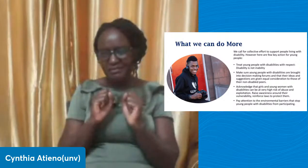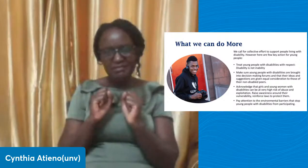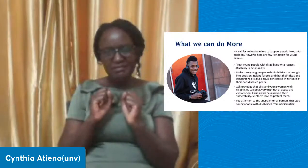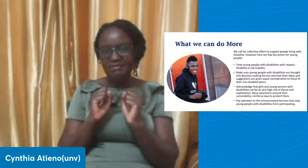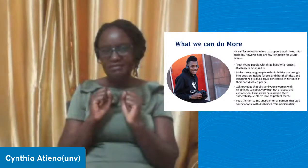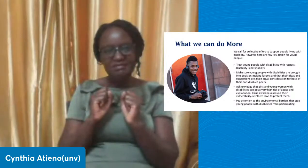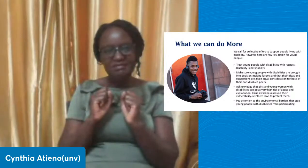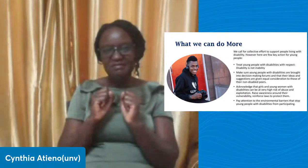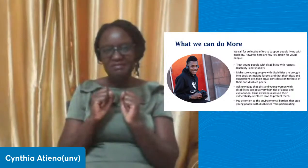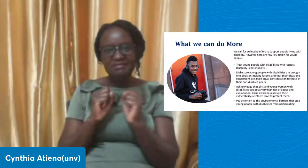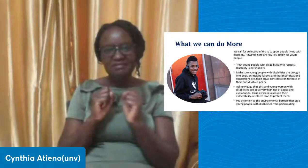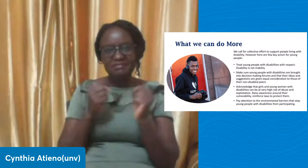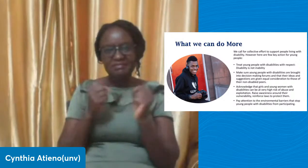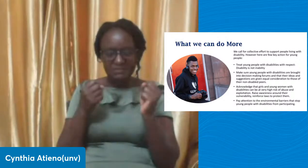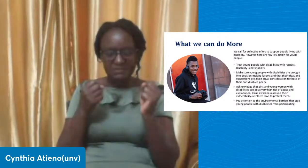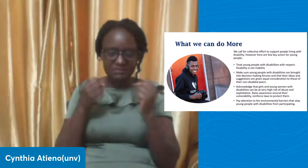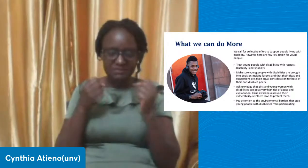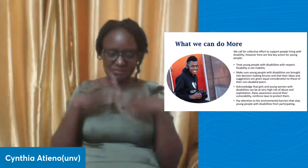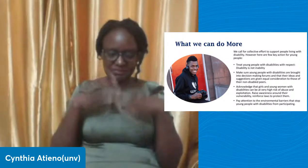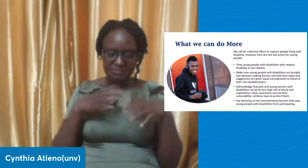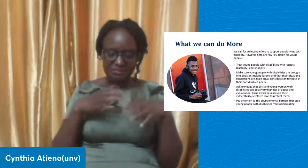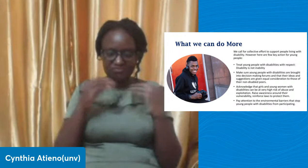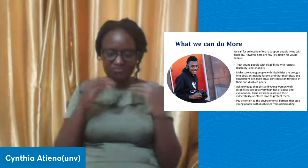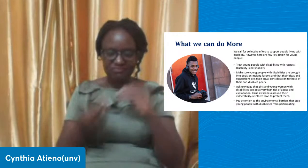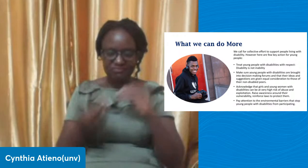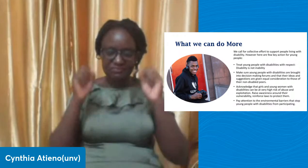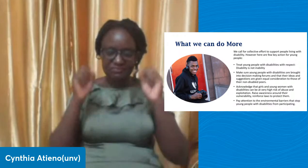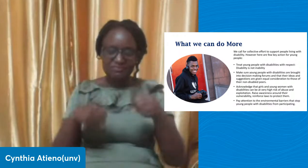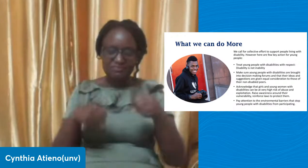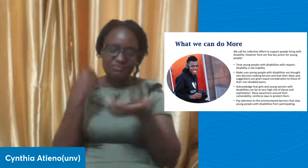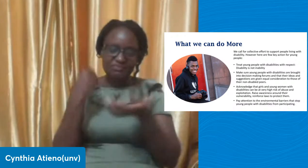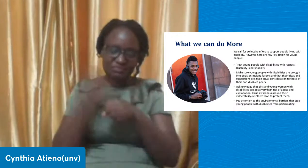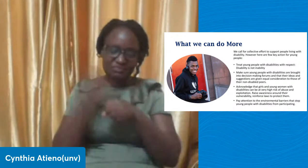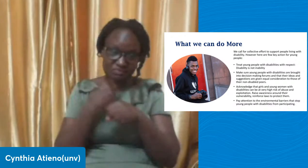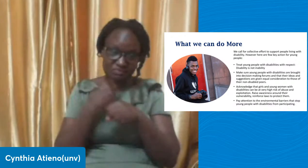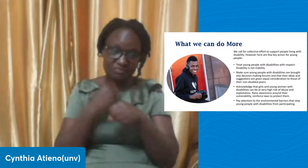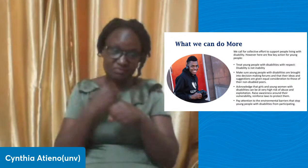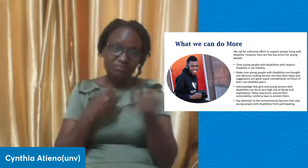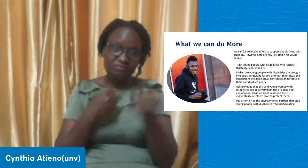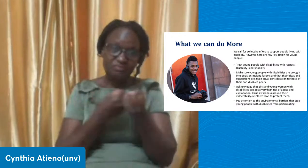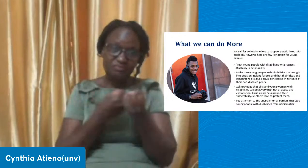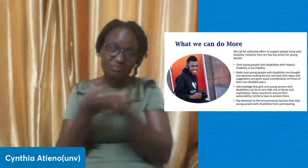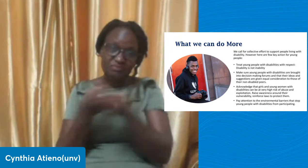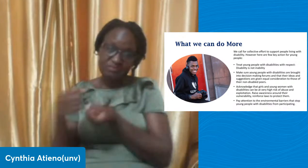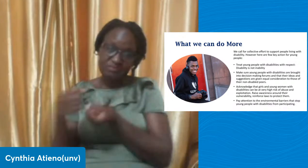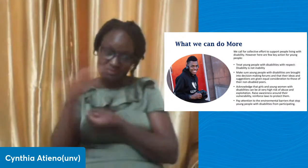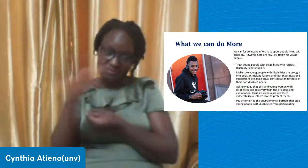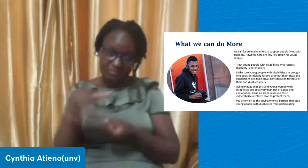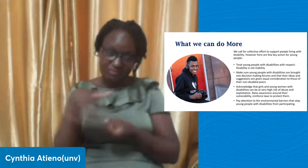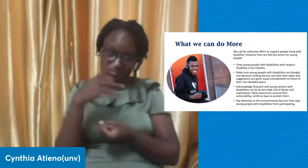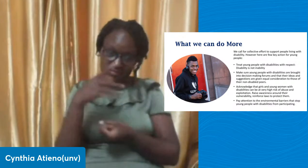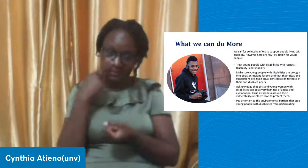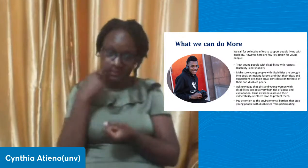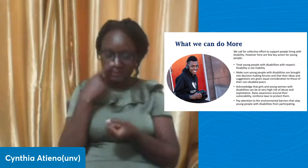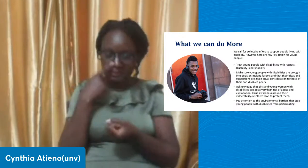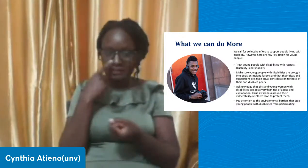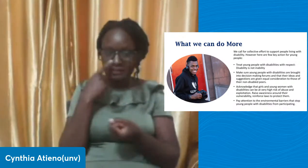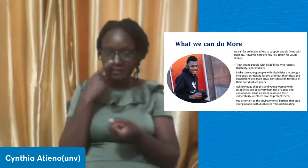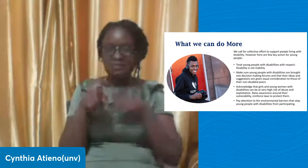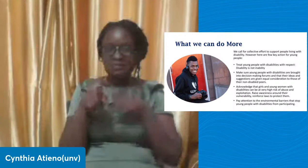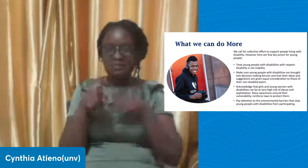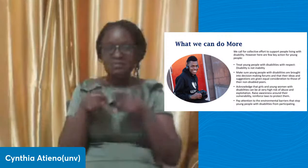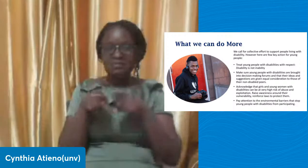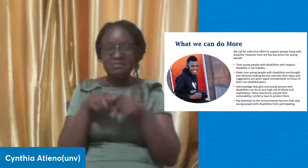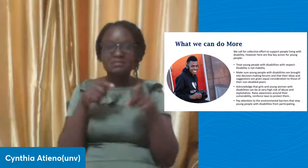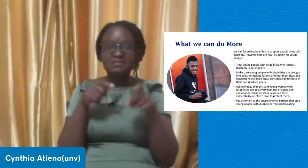They can assist us, their peers in the society. Also, if you can create forums for them to be involved with